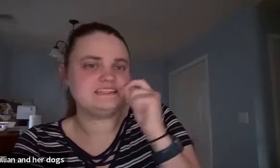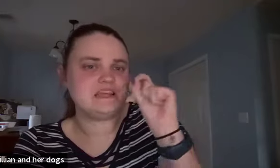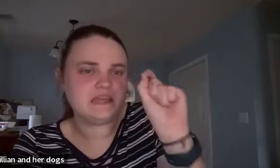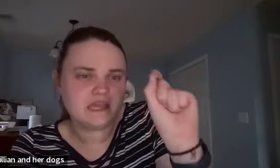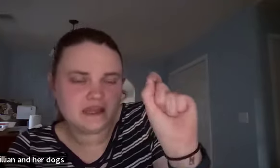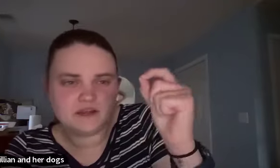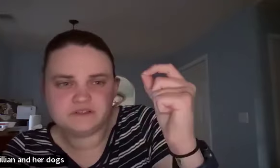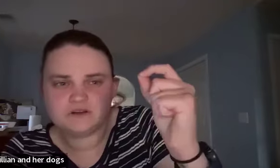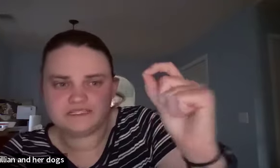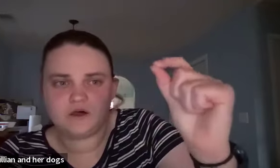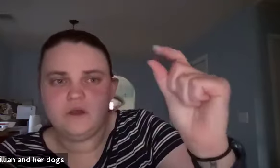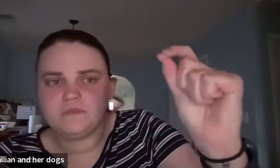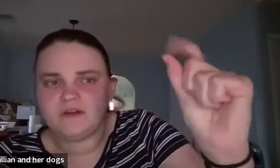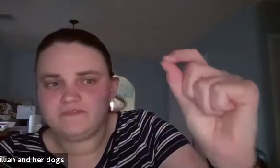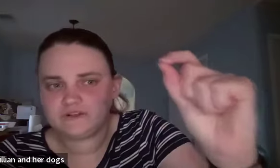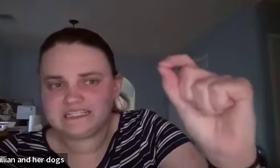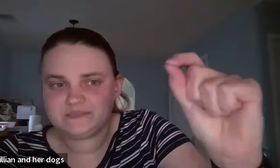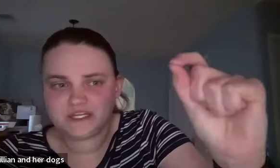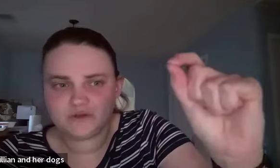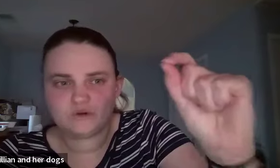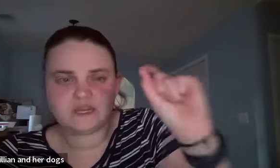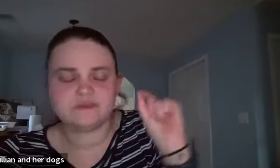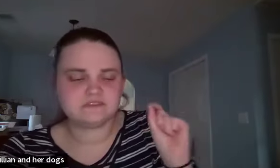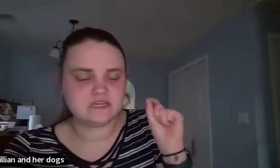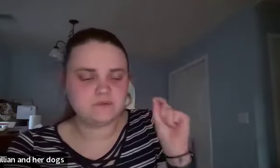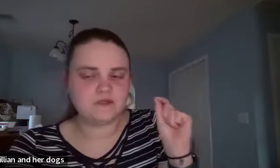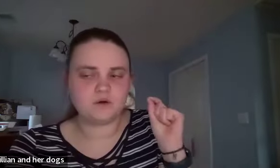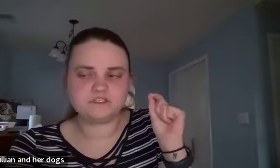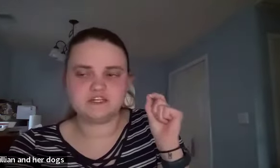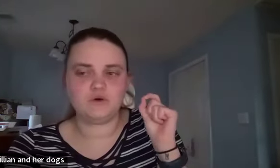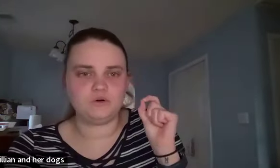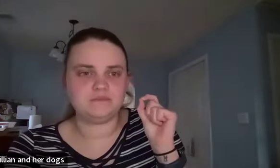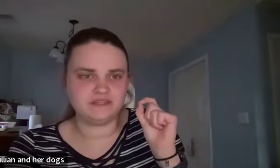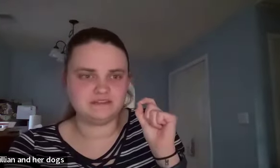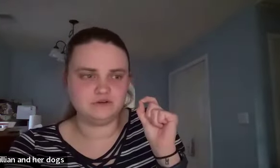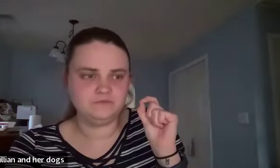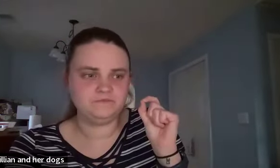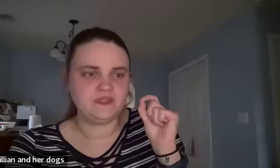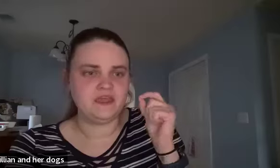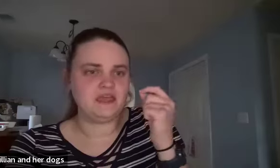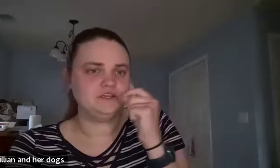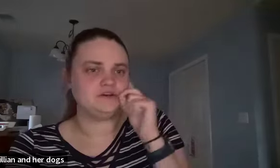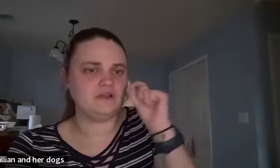It's like, and I know it's hard to tell, but my finger stays pinched the whole time. It's think about like almost like you're holding a pencil and you're